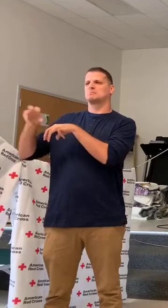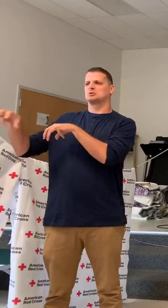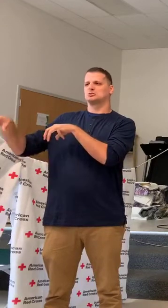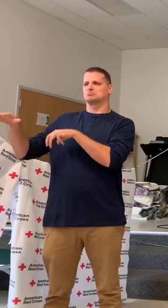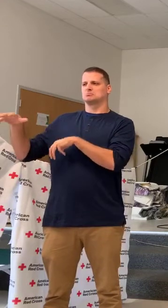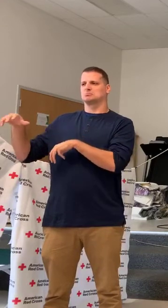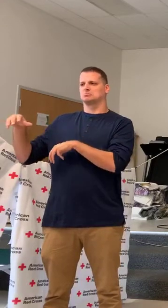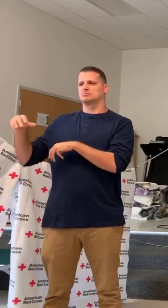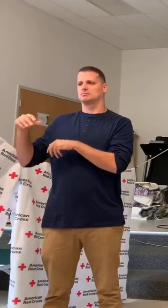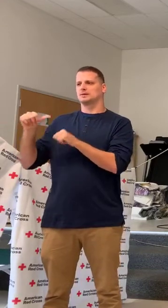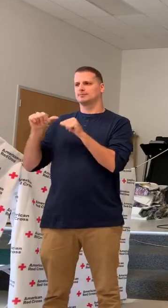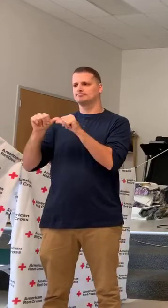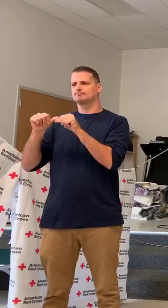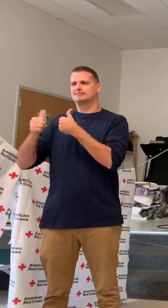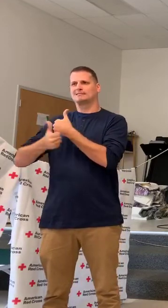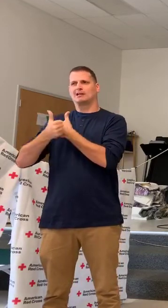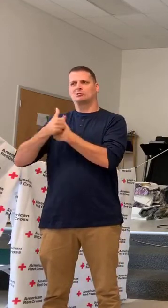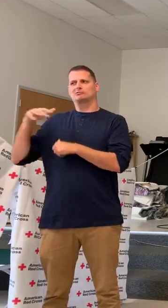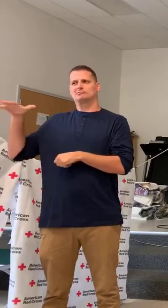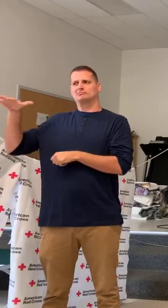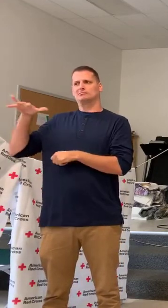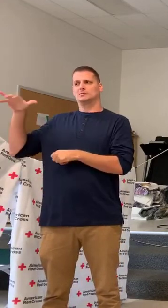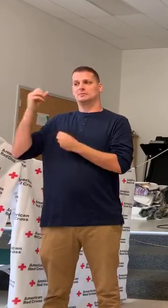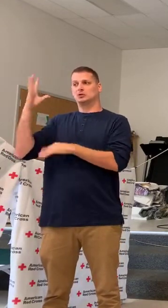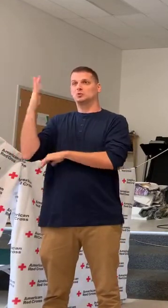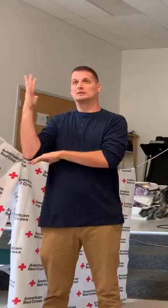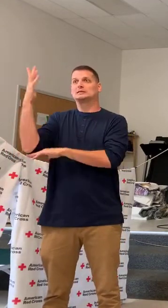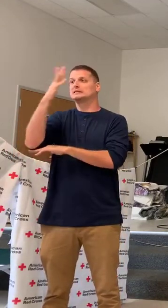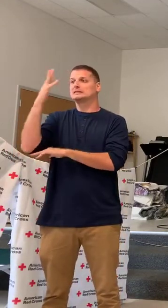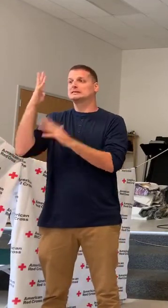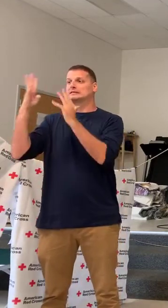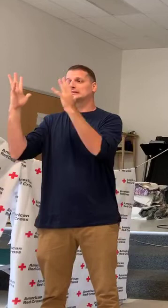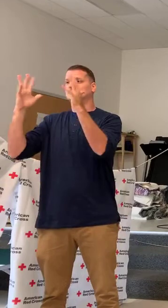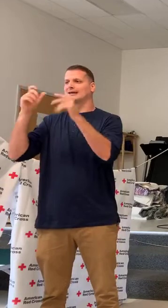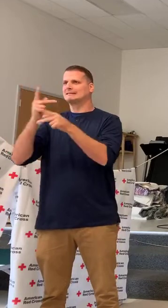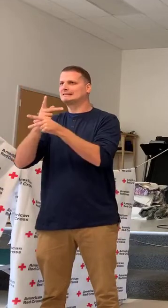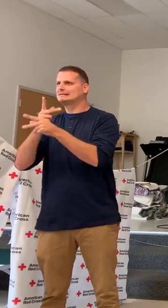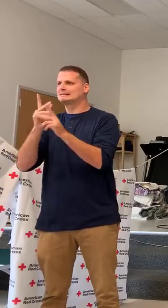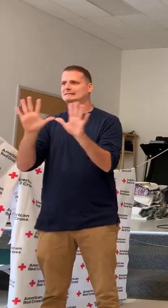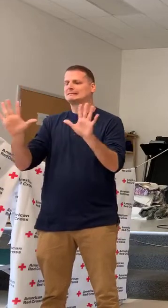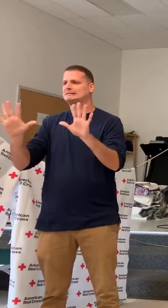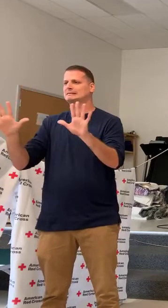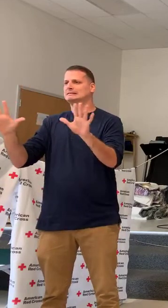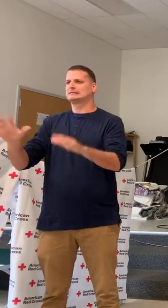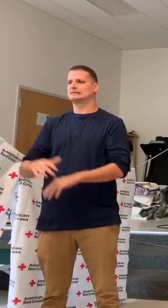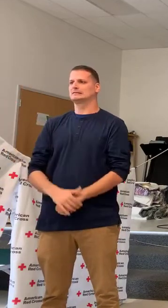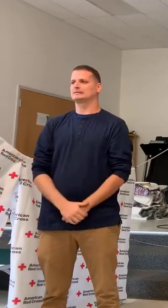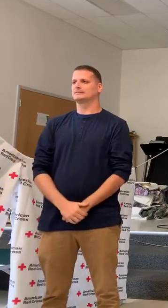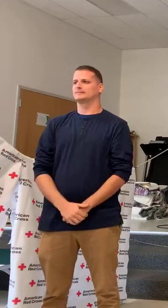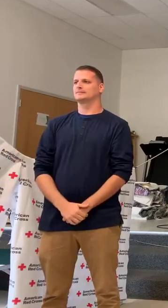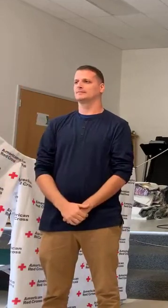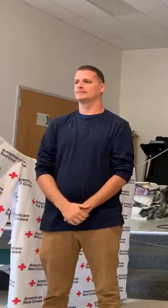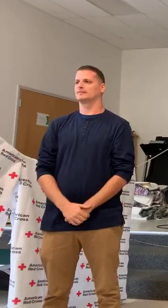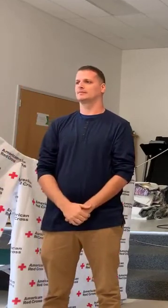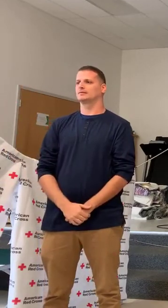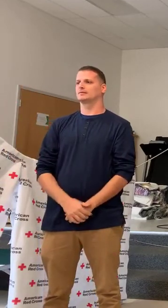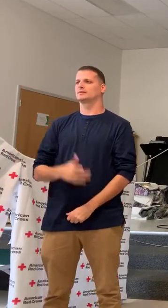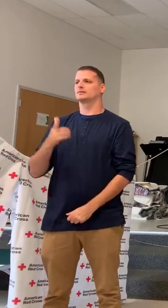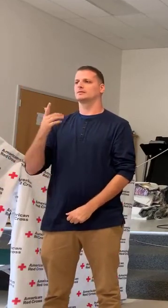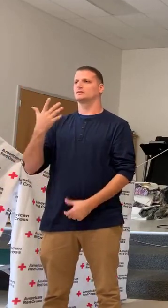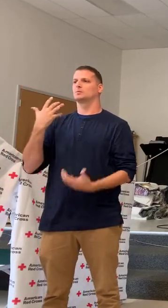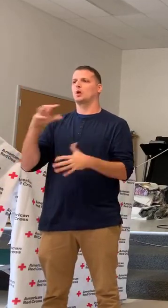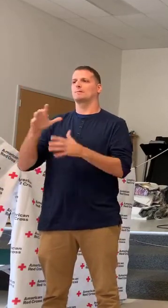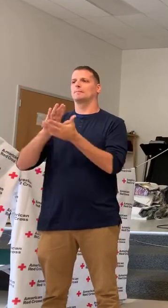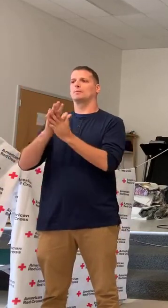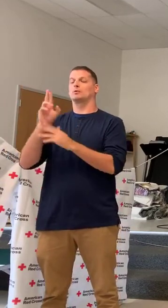there. There's tons of trees that we need to mitigate, hazards that need to come down so that they don't become a future threat for